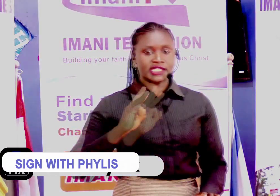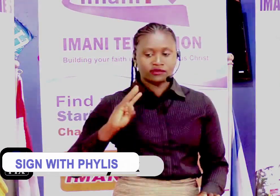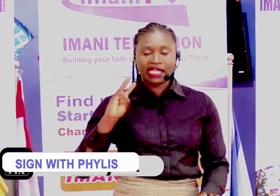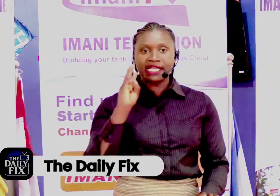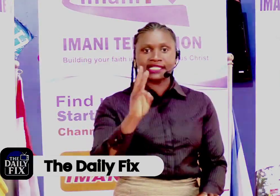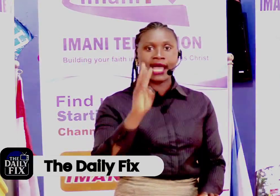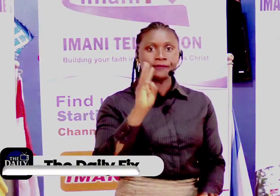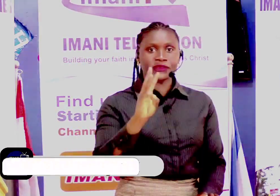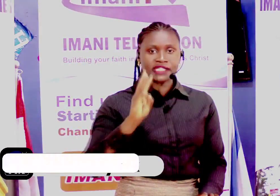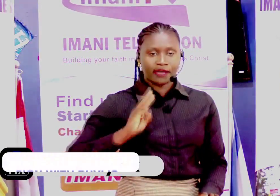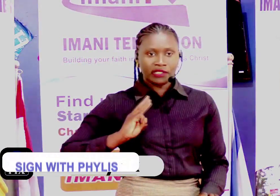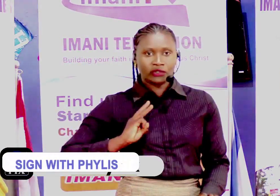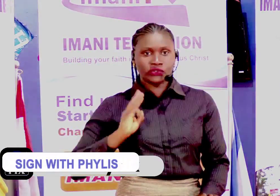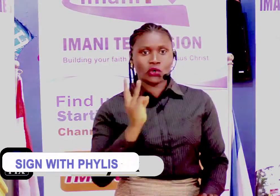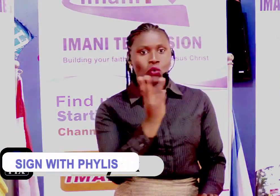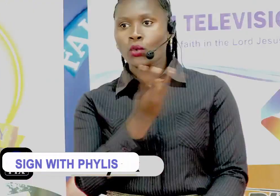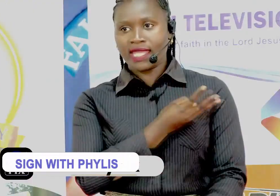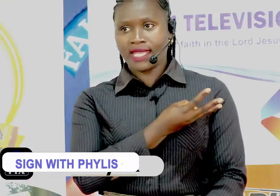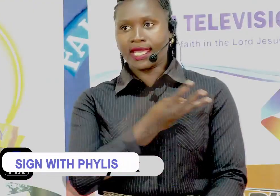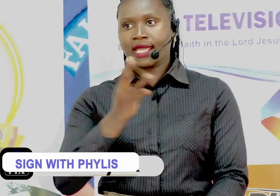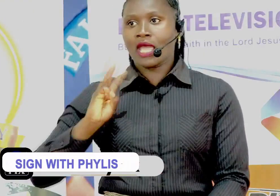the letter W. So we